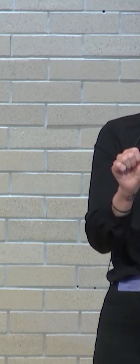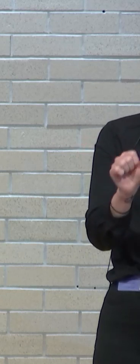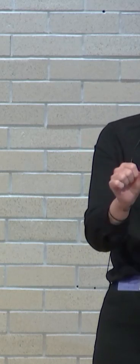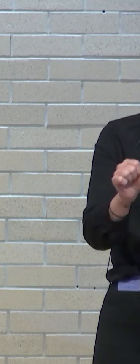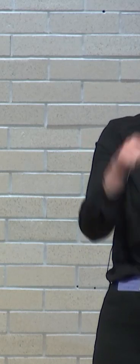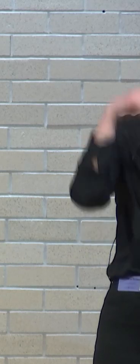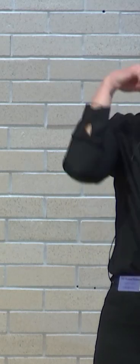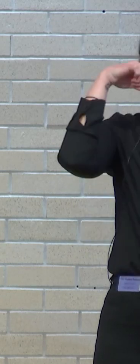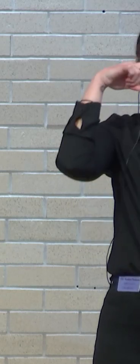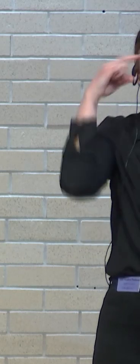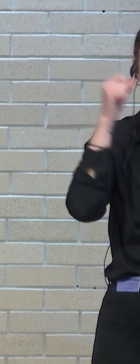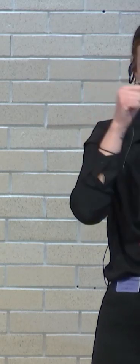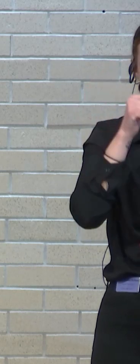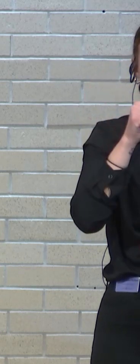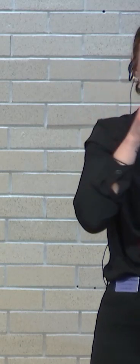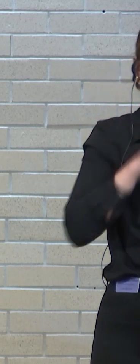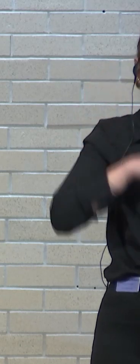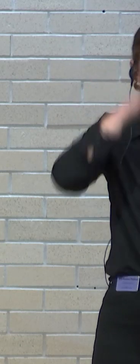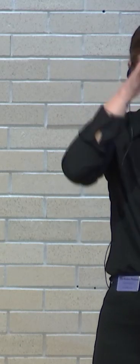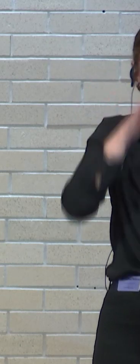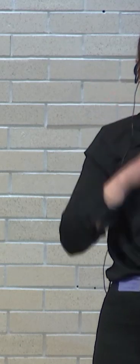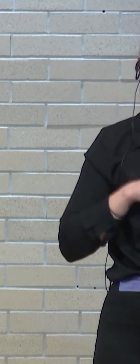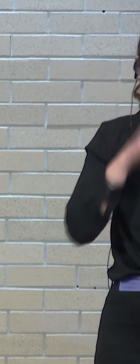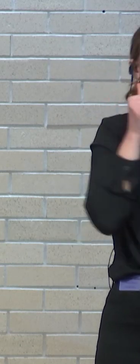during Black History Month, once a year.